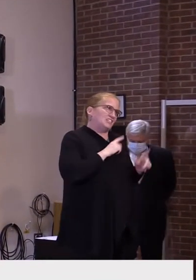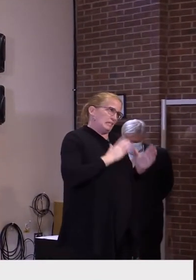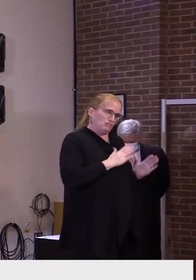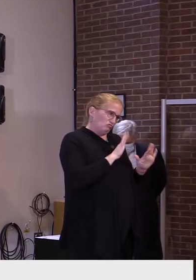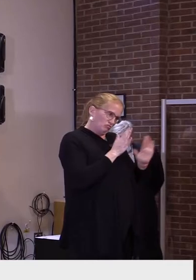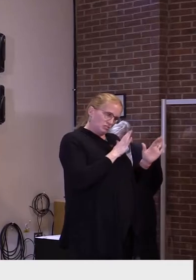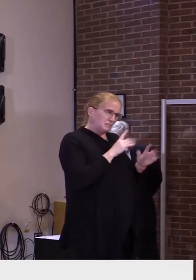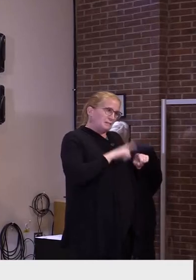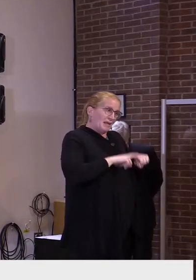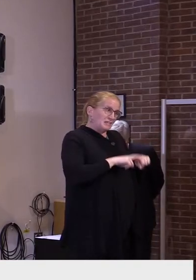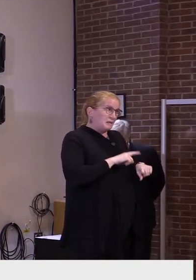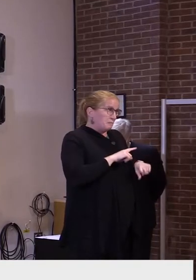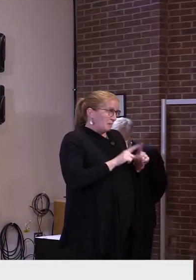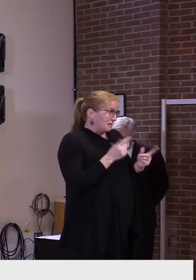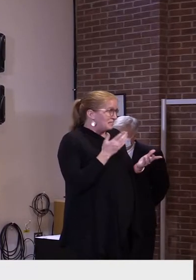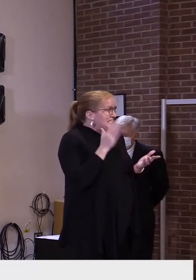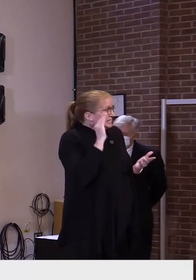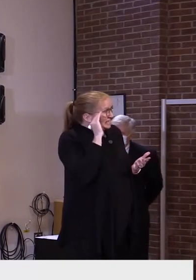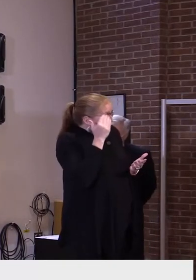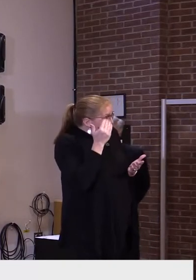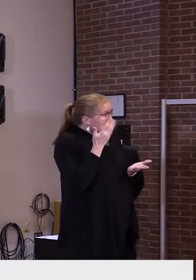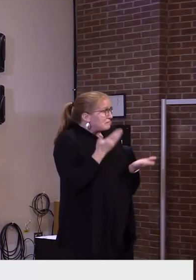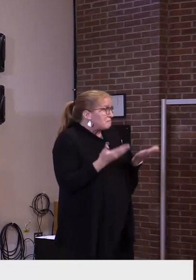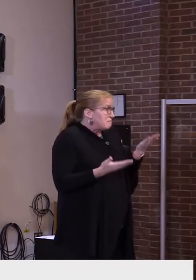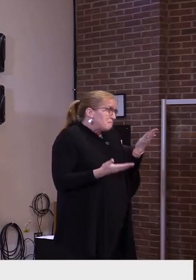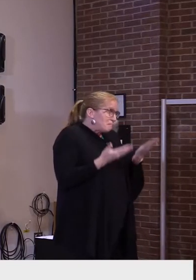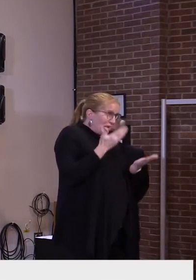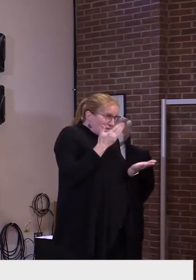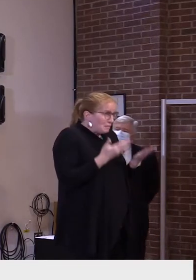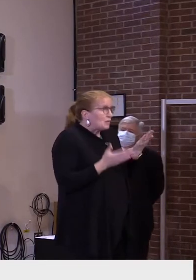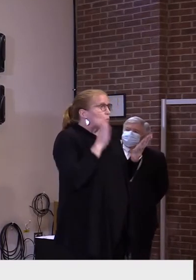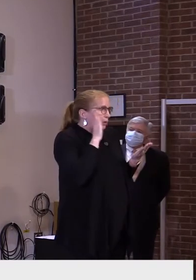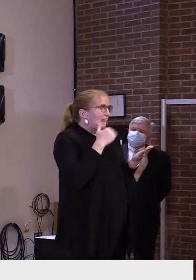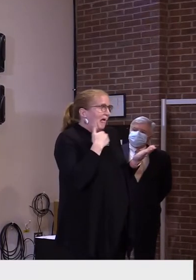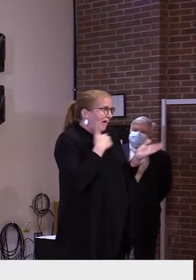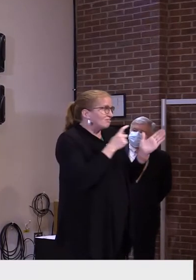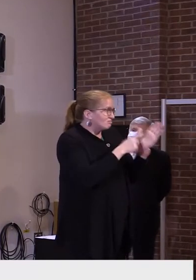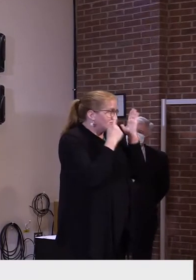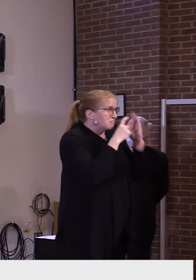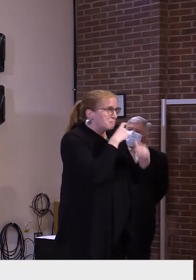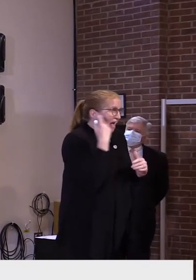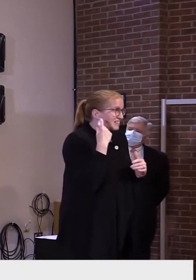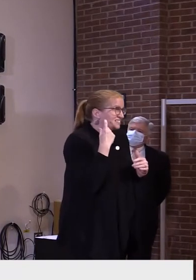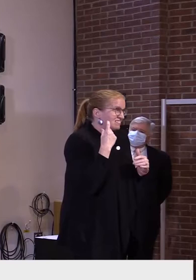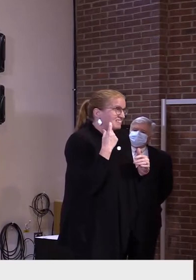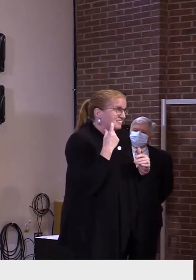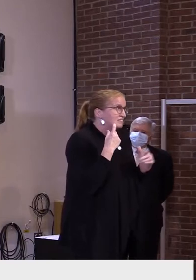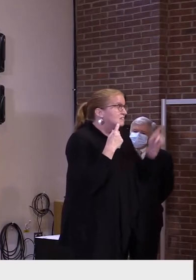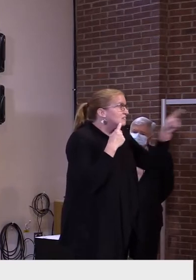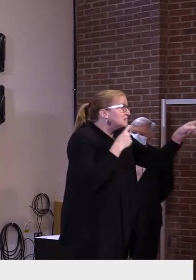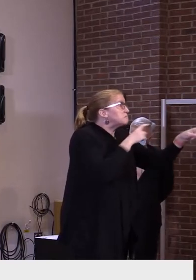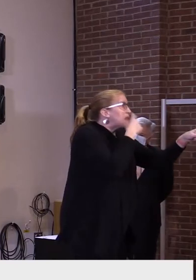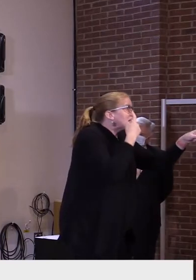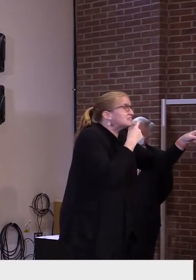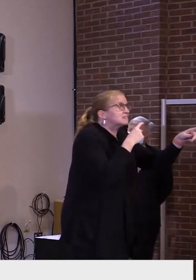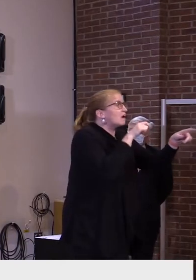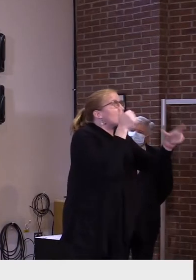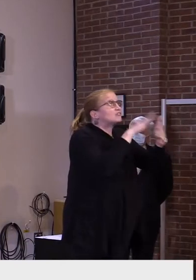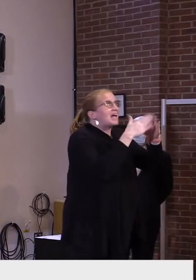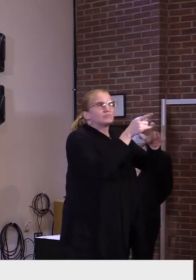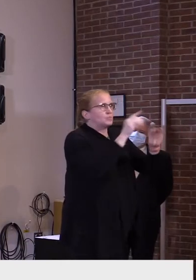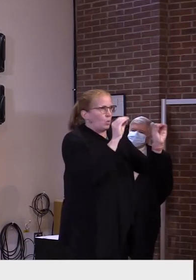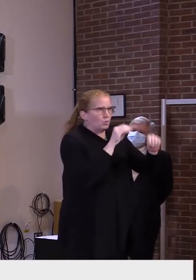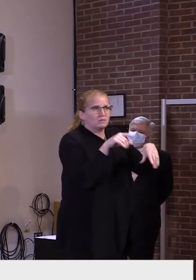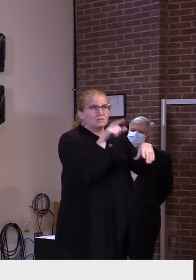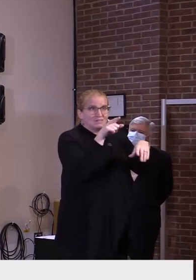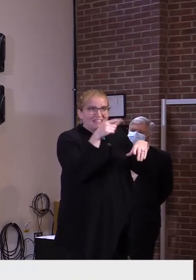from now, we may be looking at sort of a patchwork of local mask mandates around the state, if that's the direction they choose to go. And I'm curious